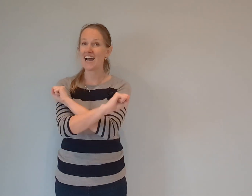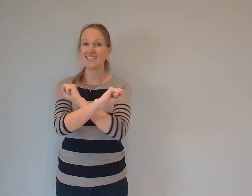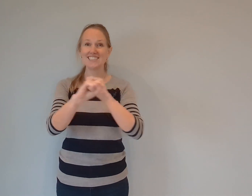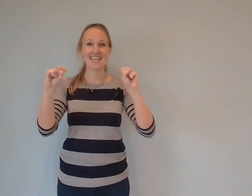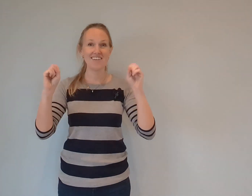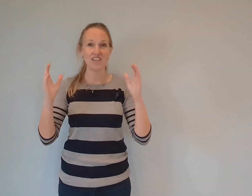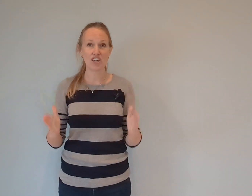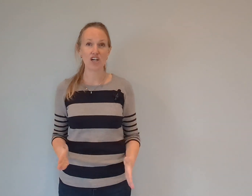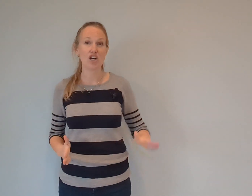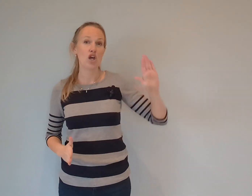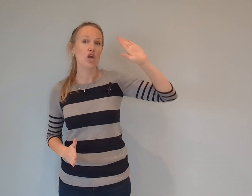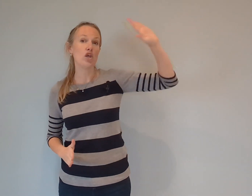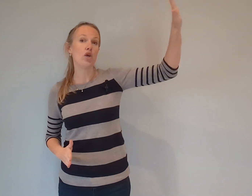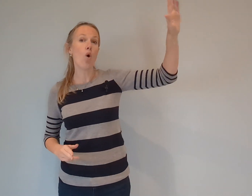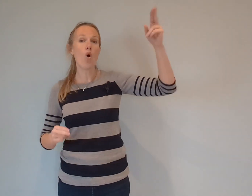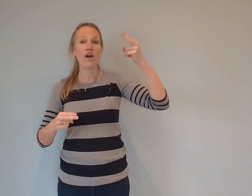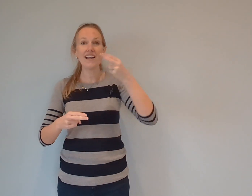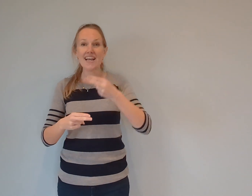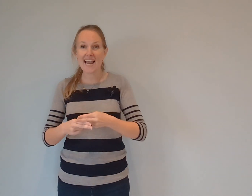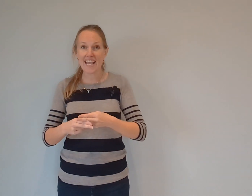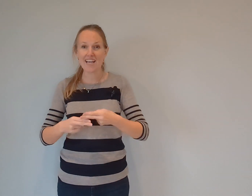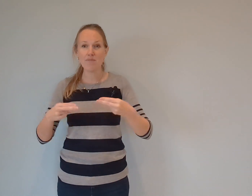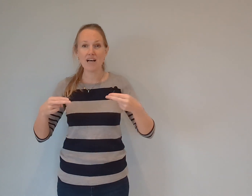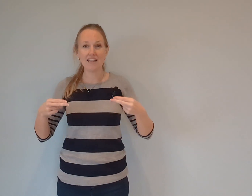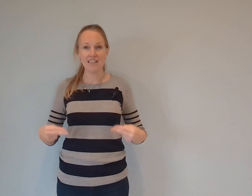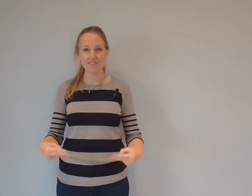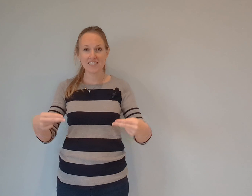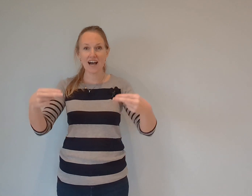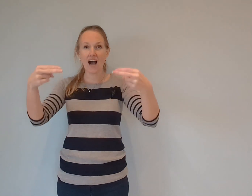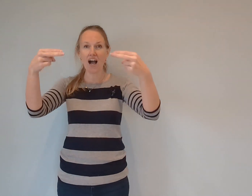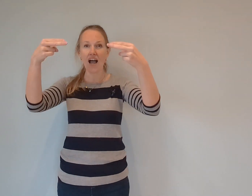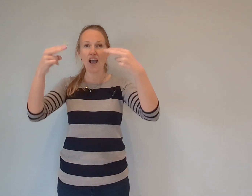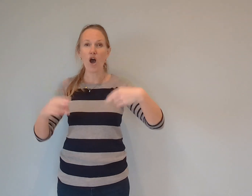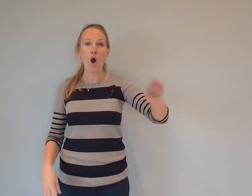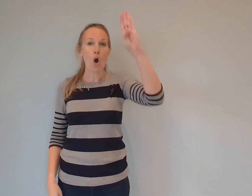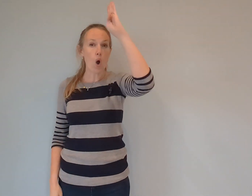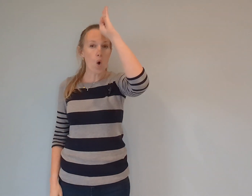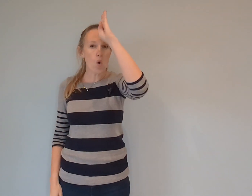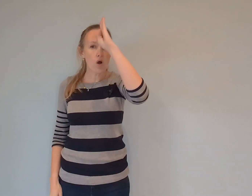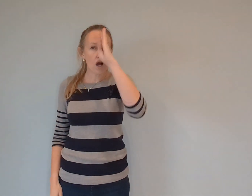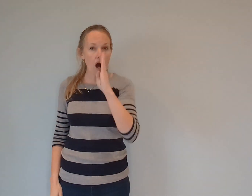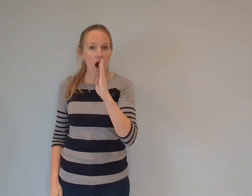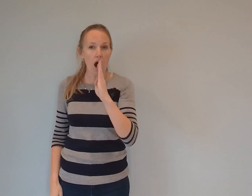our Savior, your name lifted high. Oh